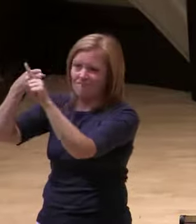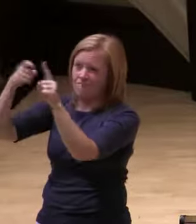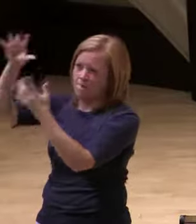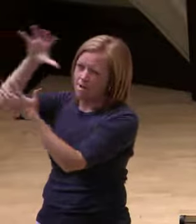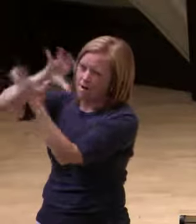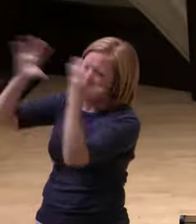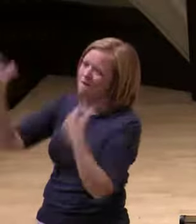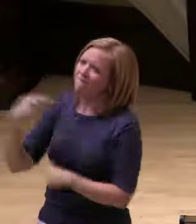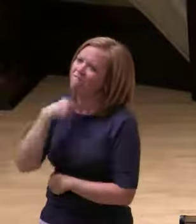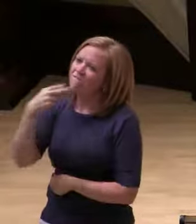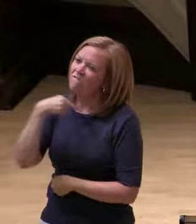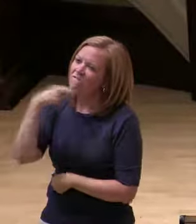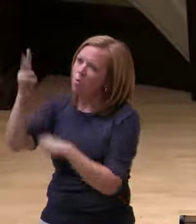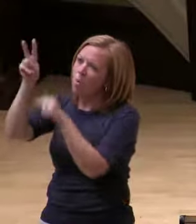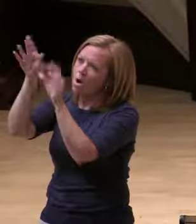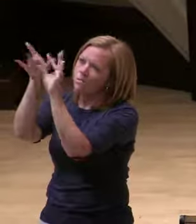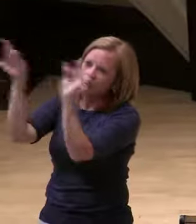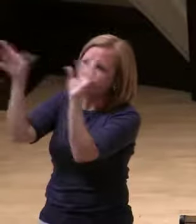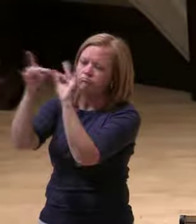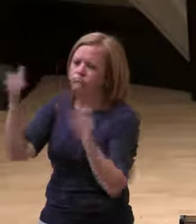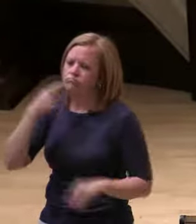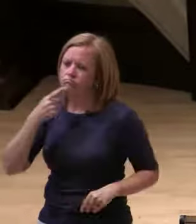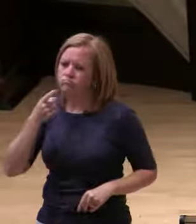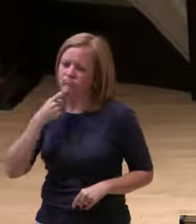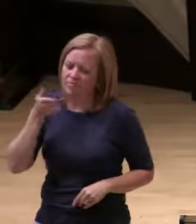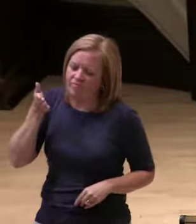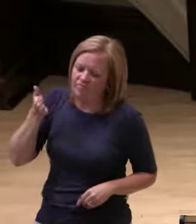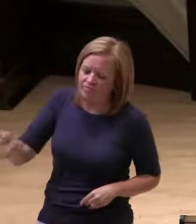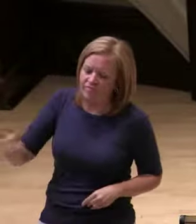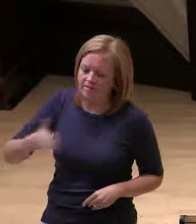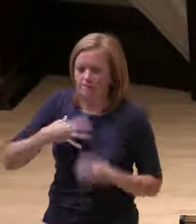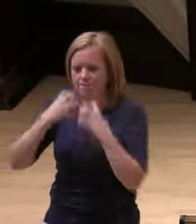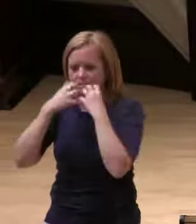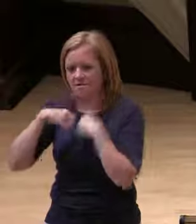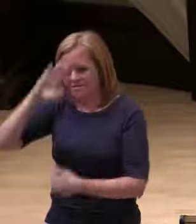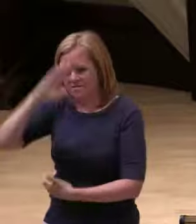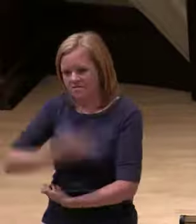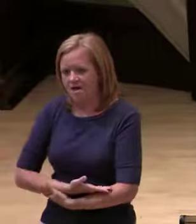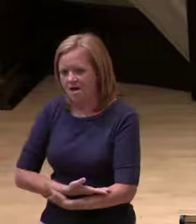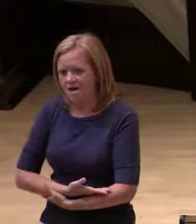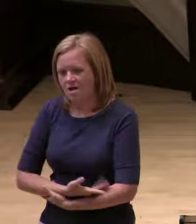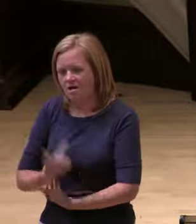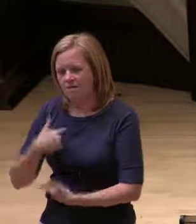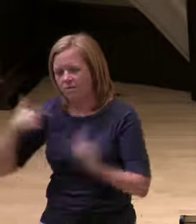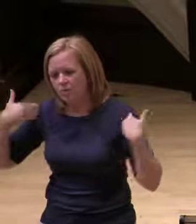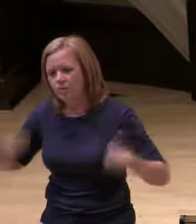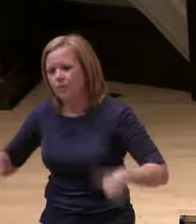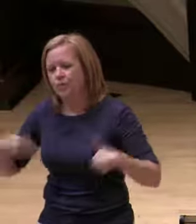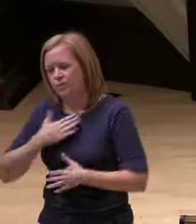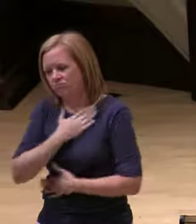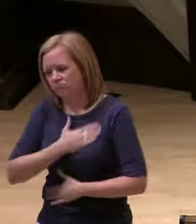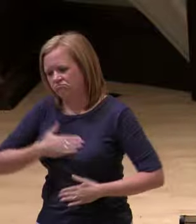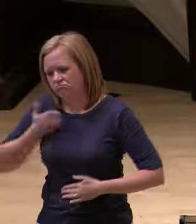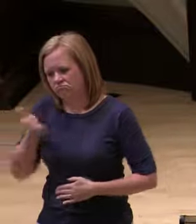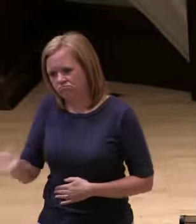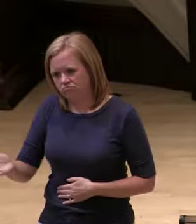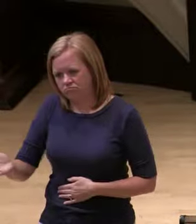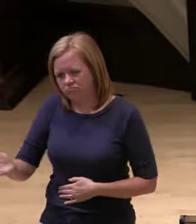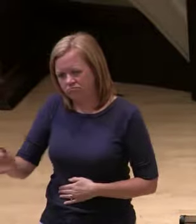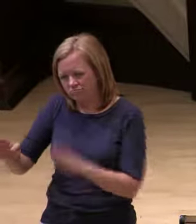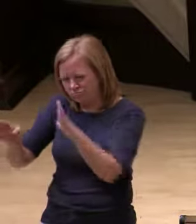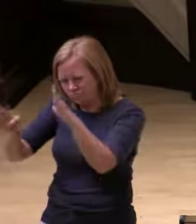cloud, a voice that said, This is my beloved Son, with whom I am well pleased.